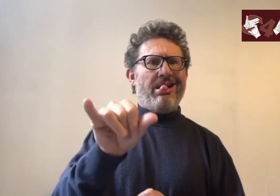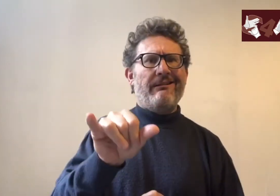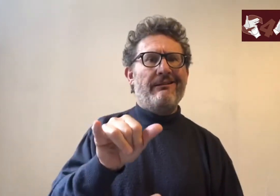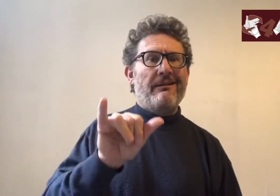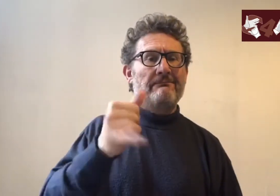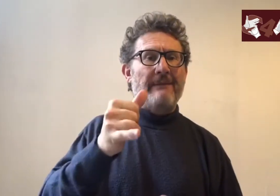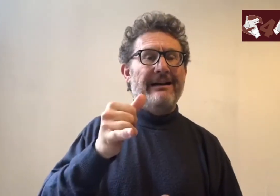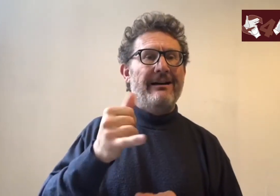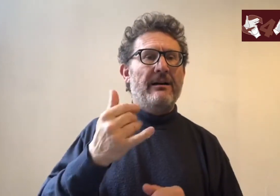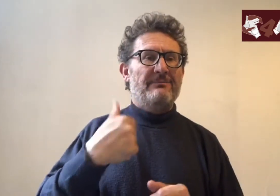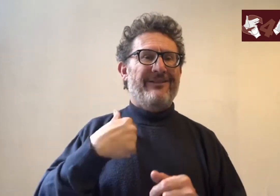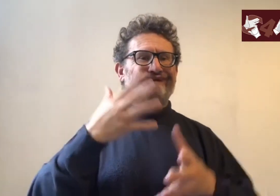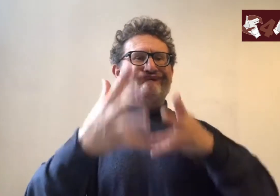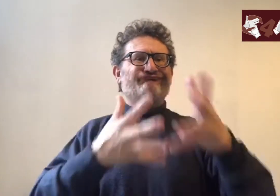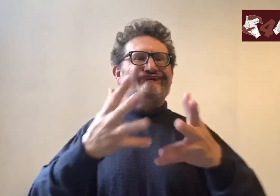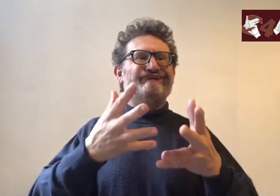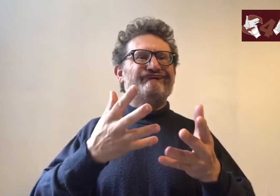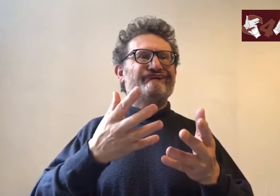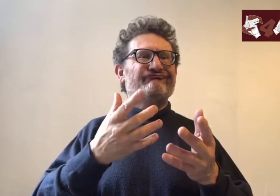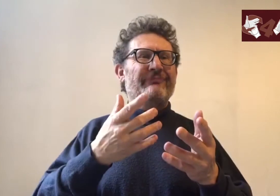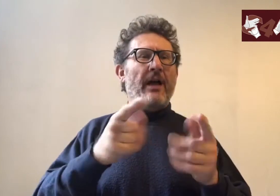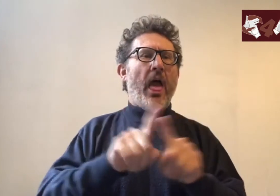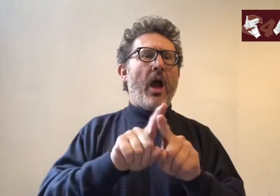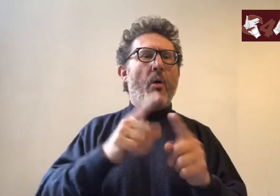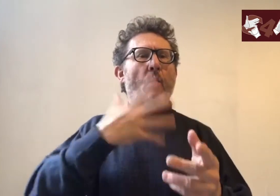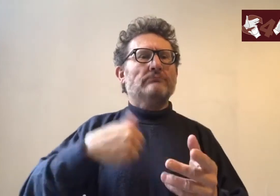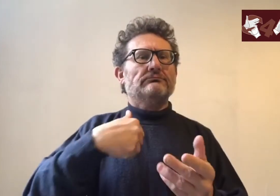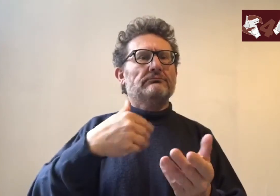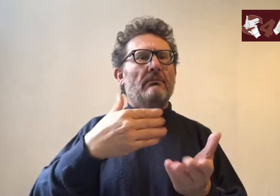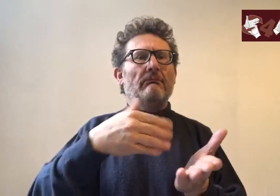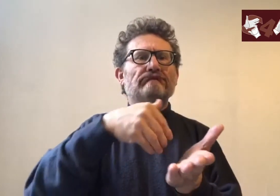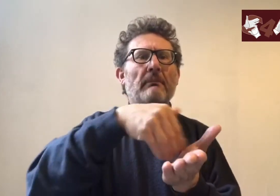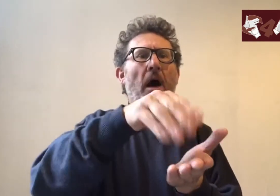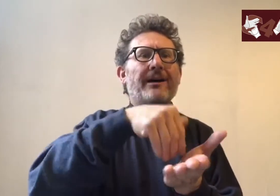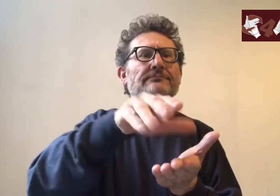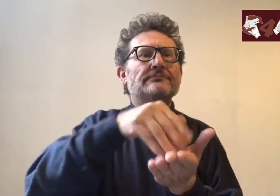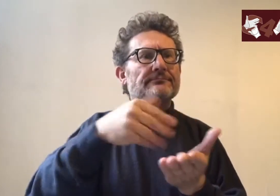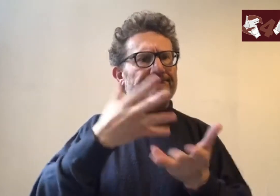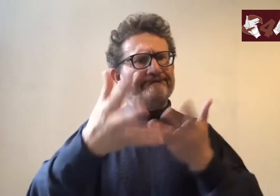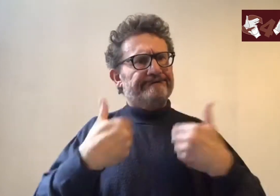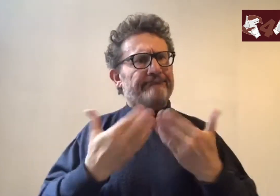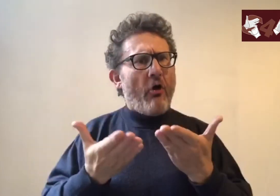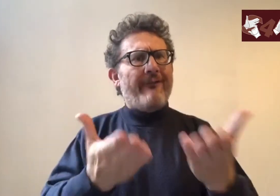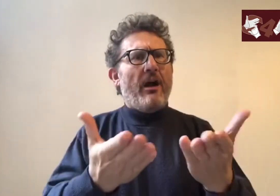this a possibility for deaf people to do. They might be reluctant and skeptical around that. So when I'm trying to